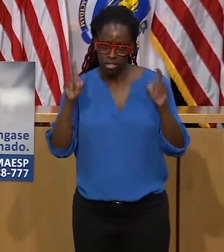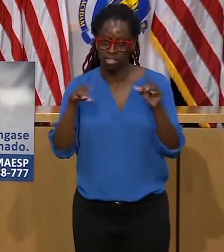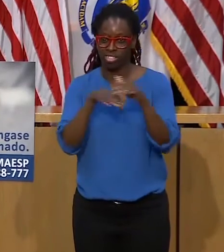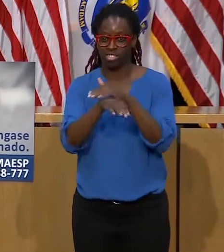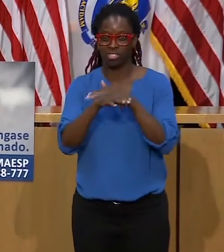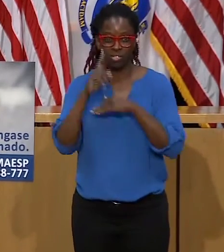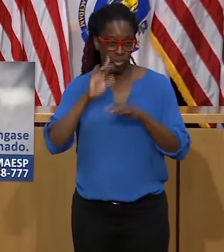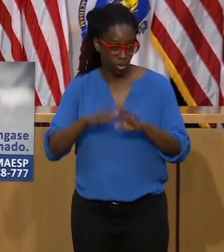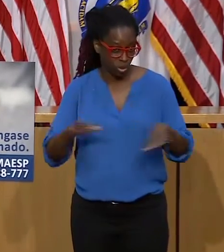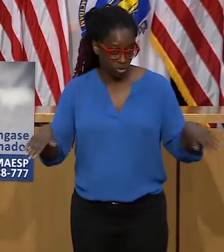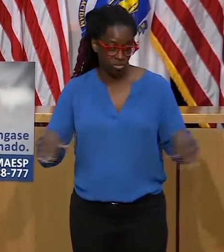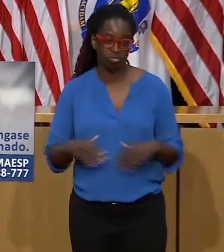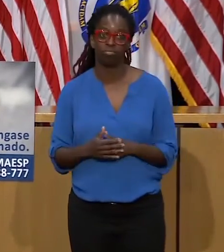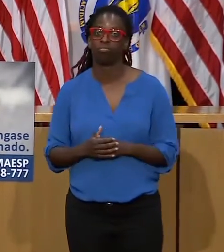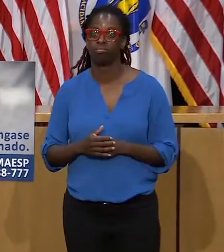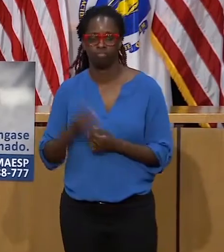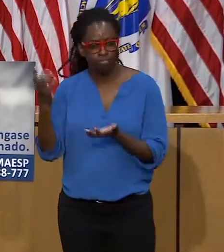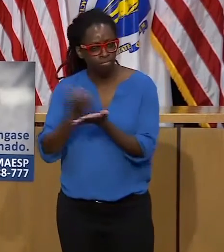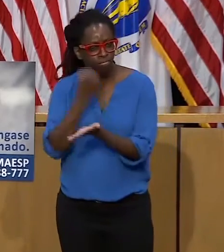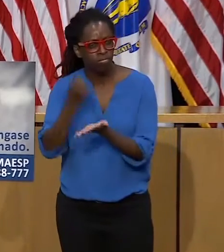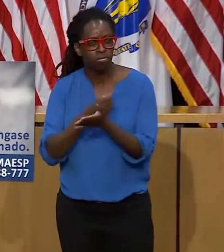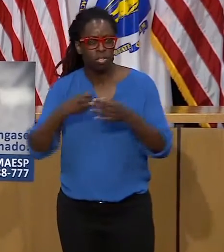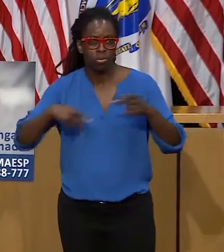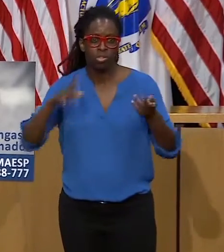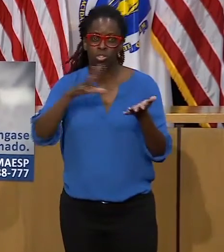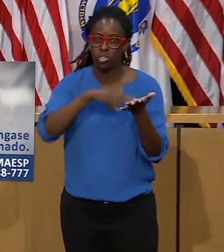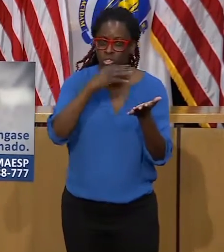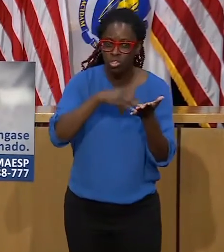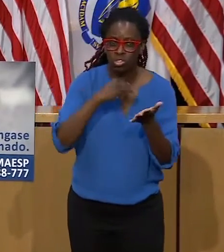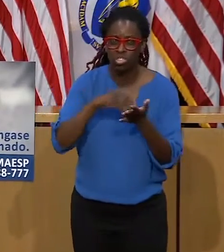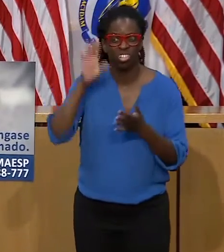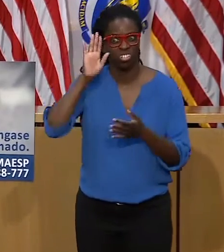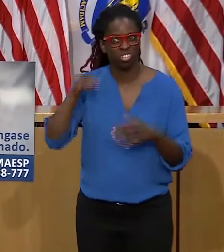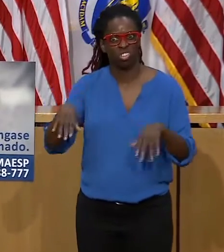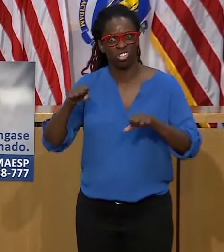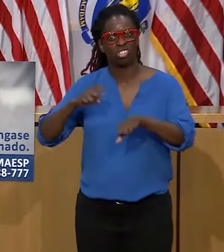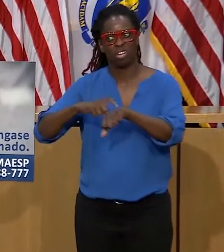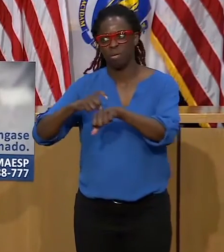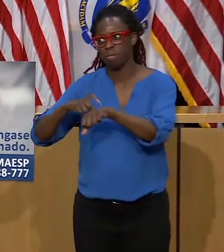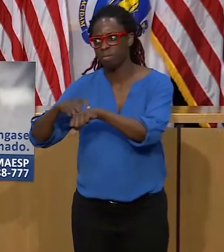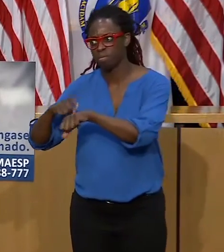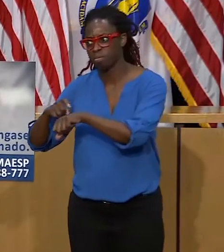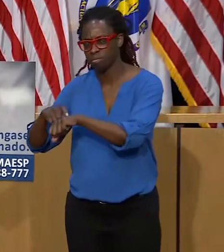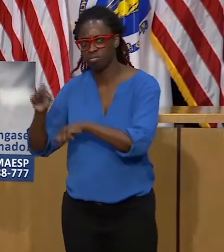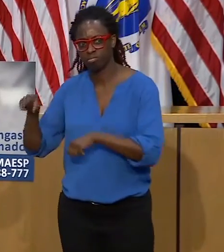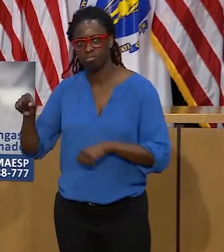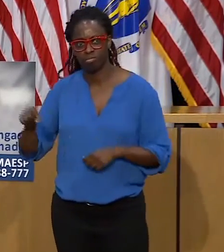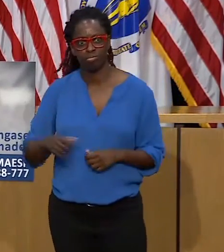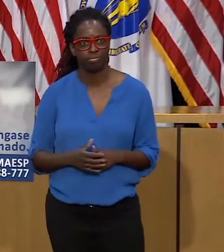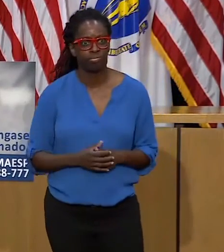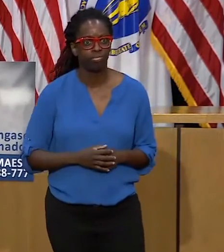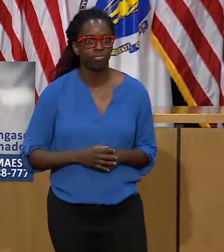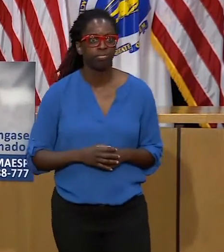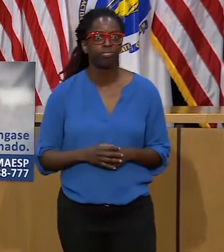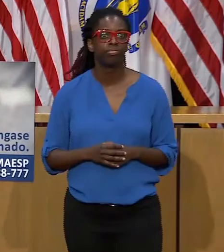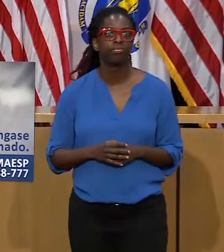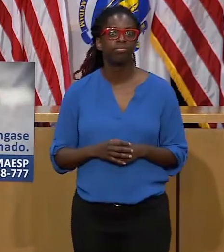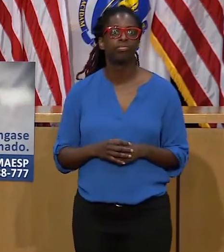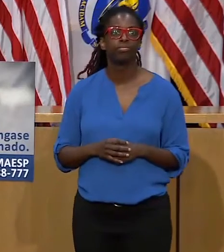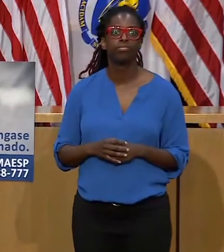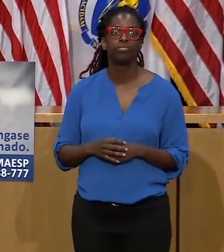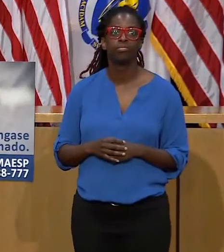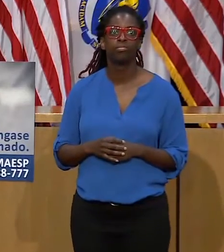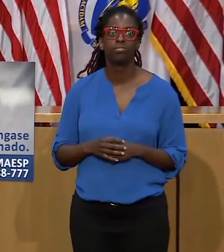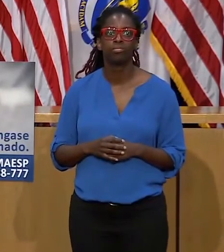As a mother of two high school students, I understand how much of an impact this shift has had on our